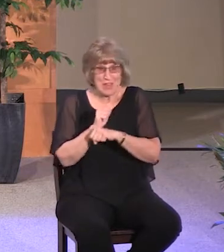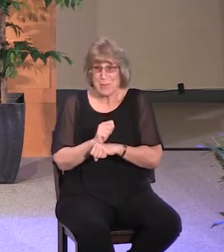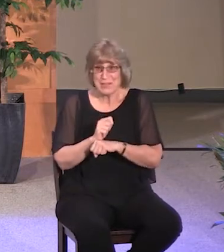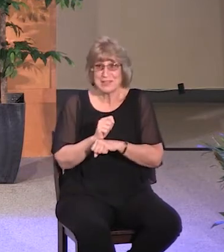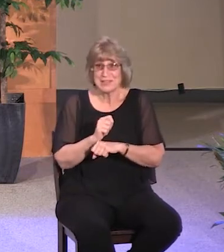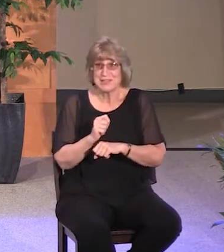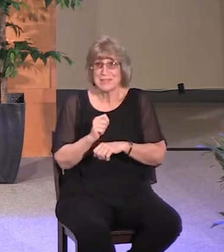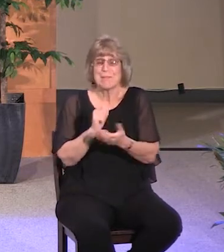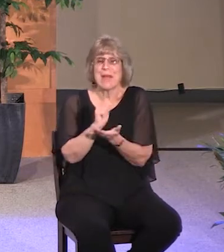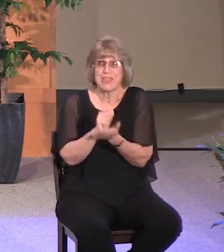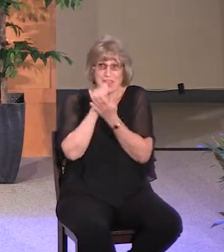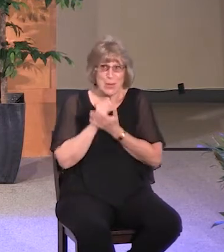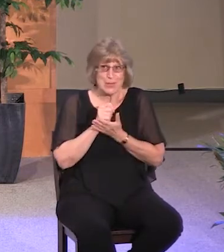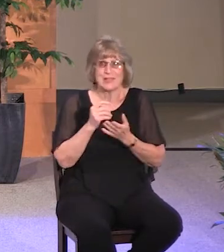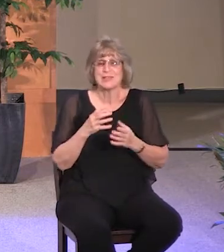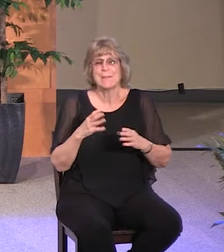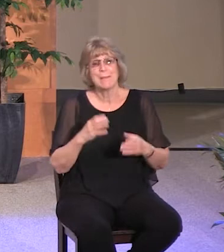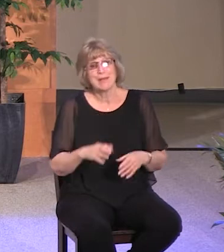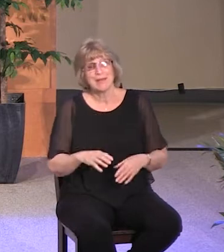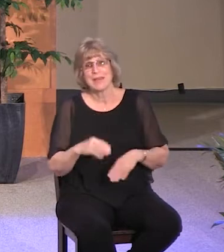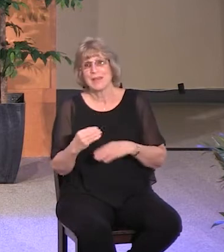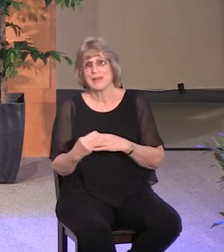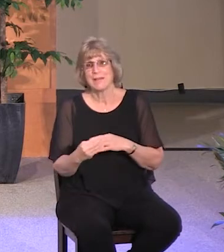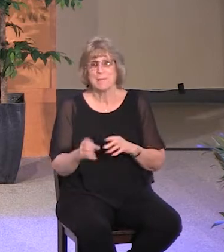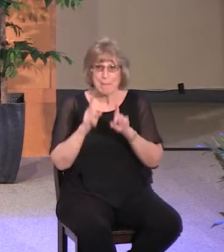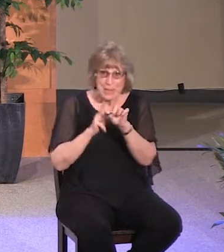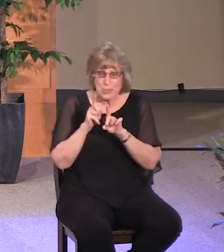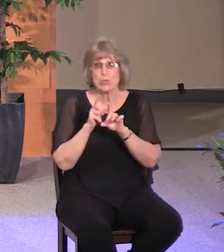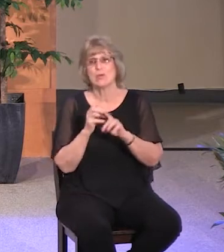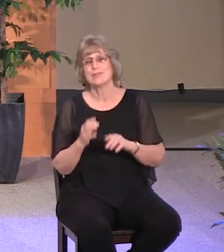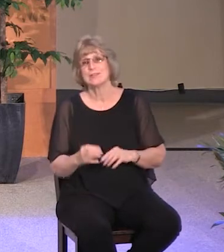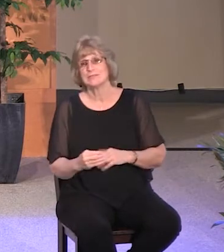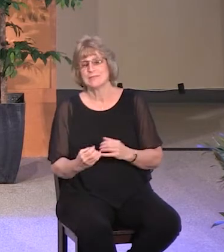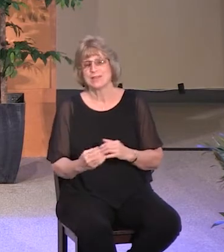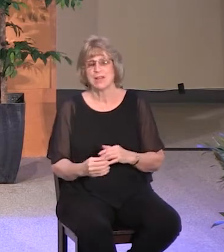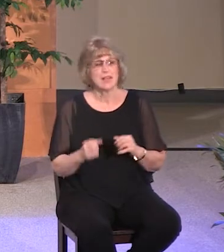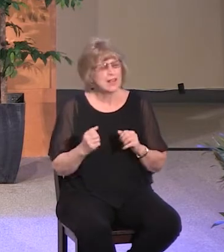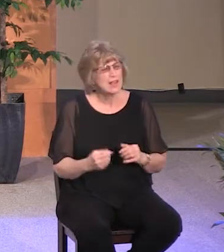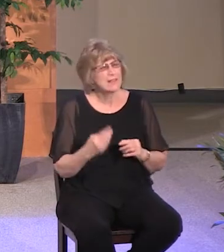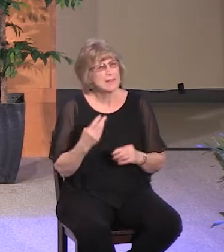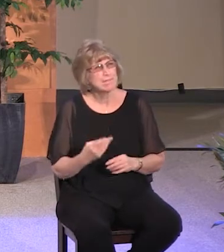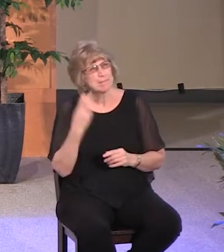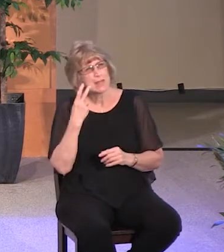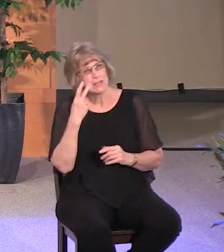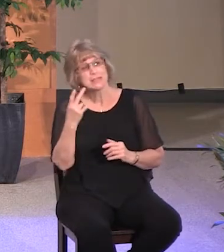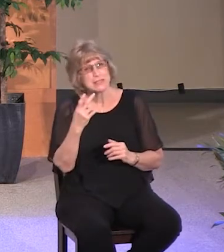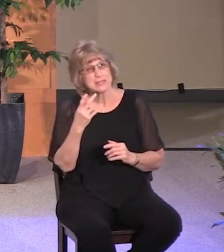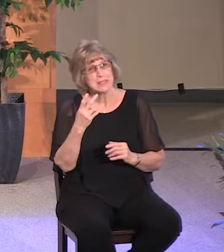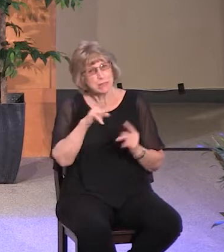and my coaches and my mentors, and I talked to them, and I got to see beyond the indictment. I got to see the